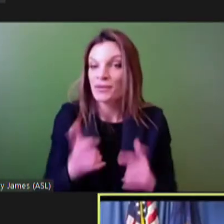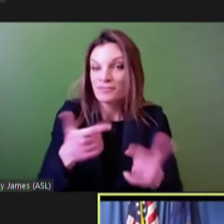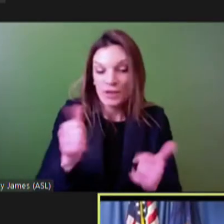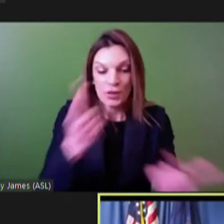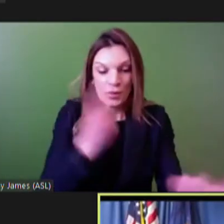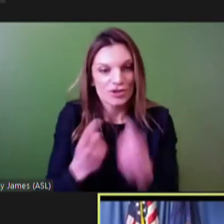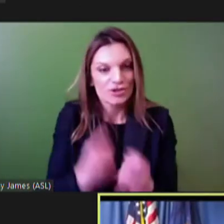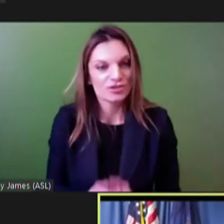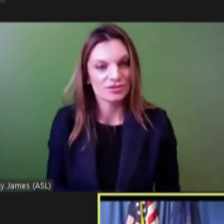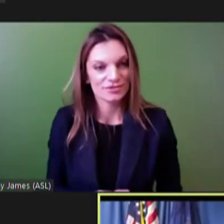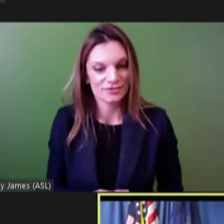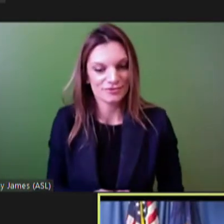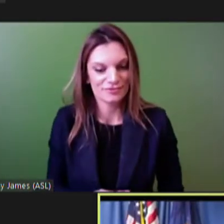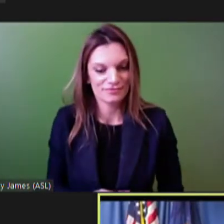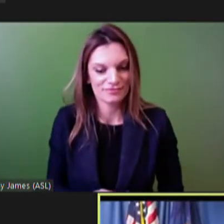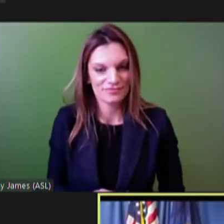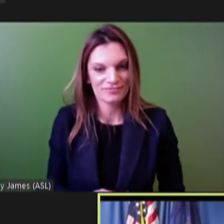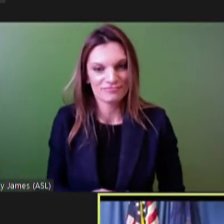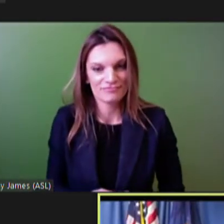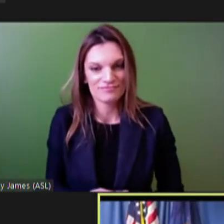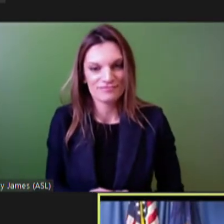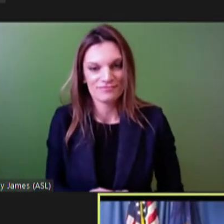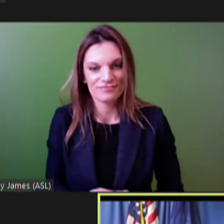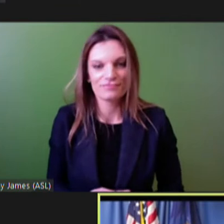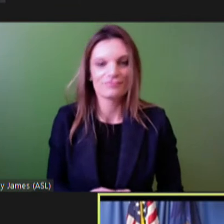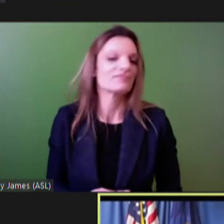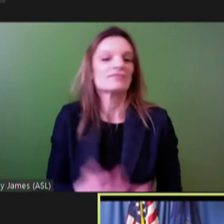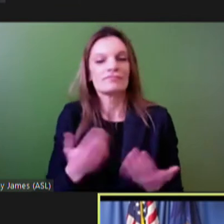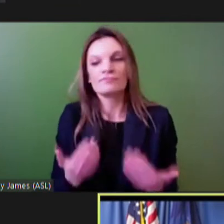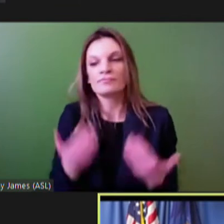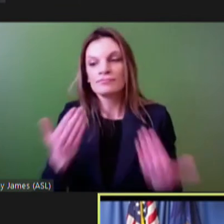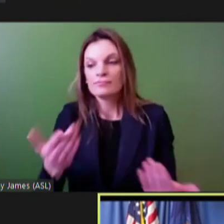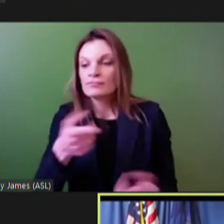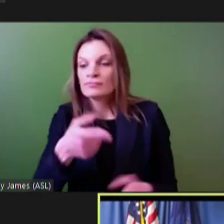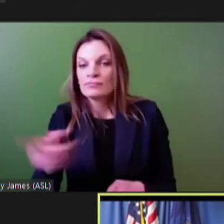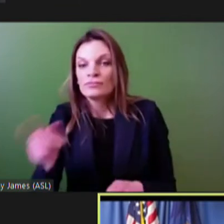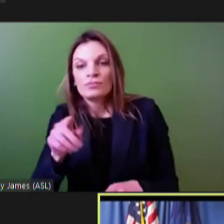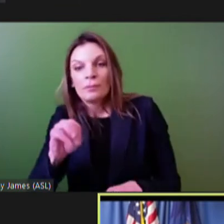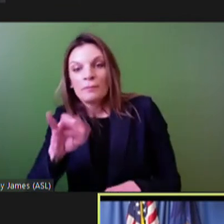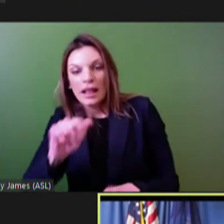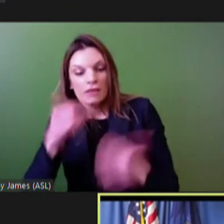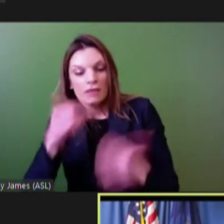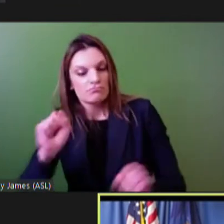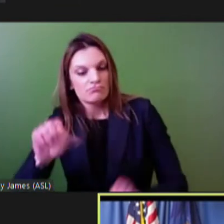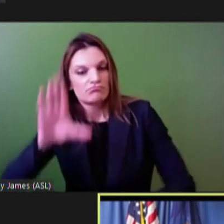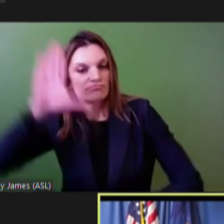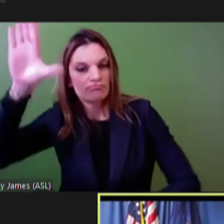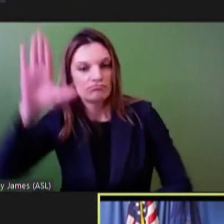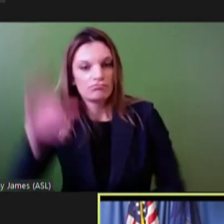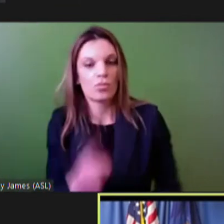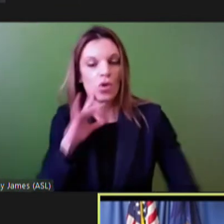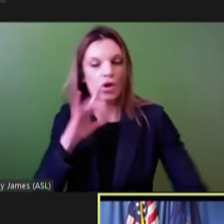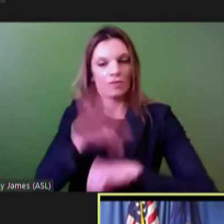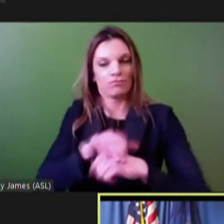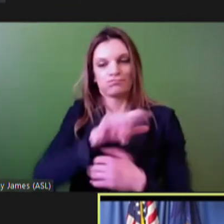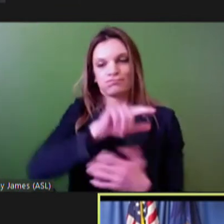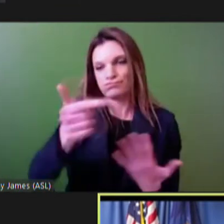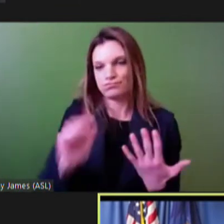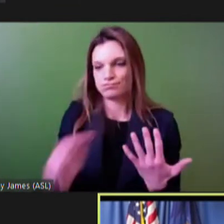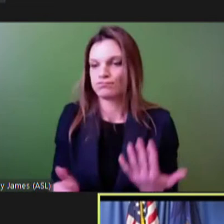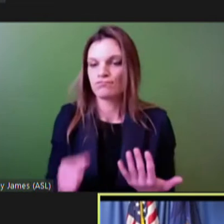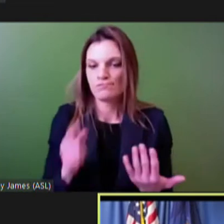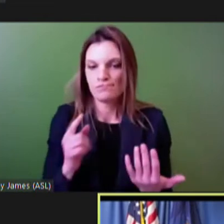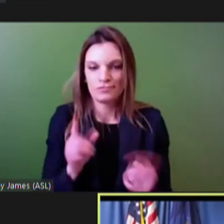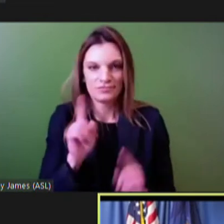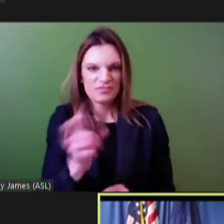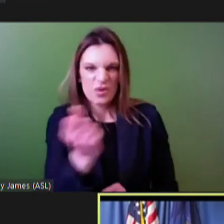Members of the media, please raise your virtual hands. We will call on you, and you will need to unmute yourself to ask your question. Just